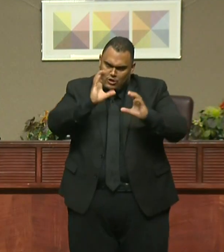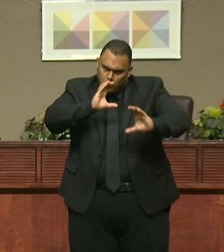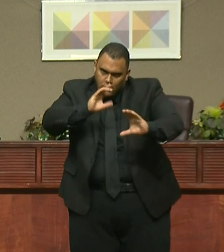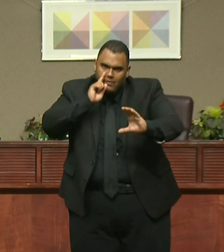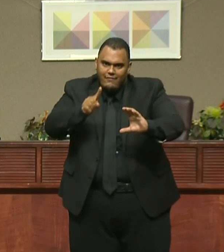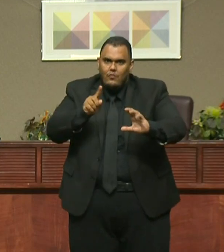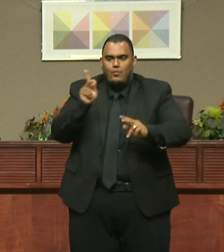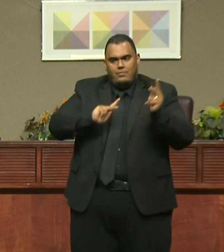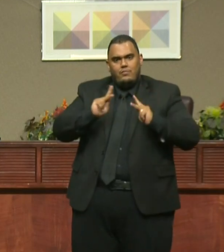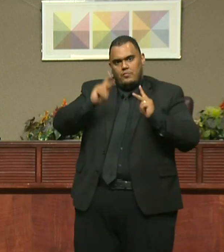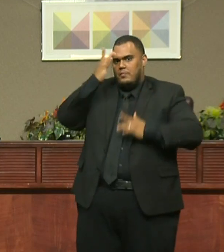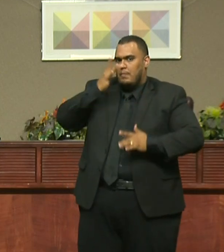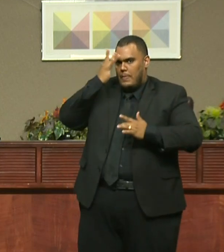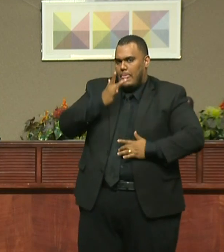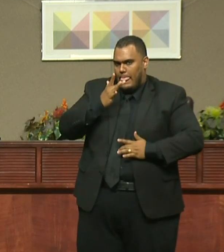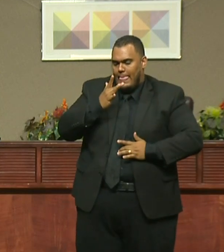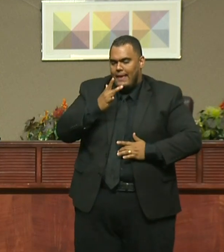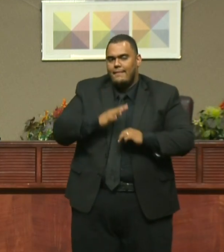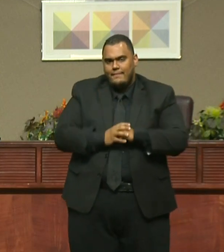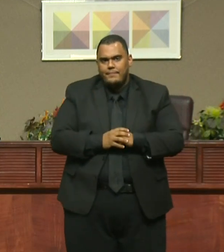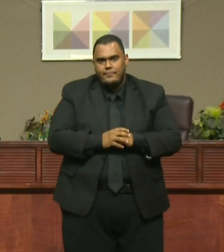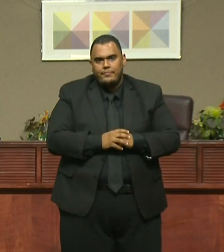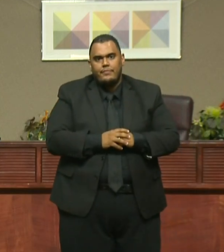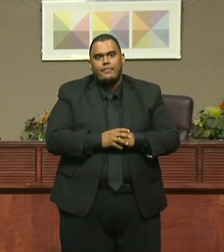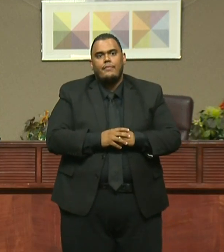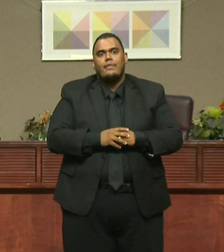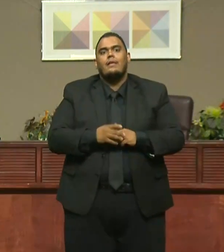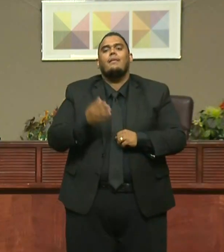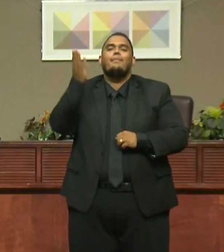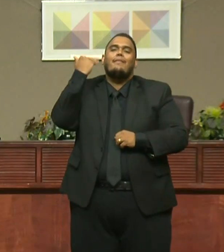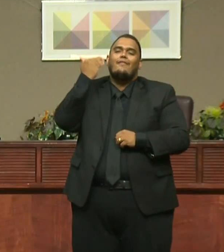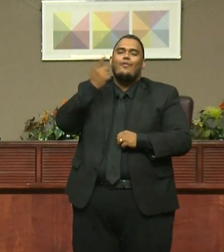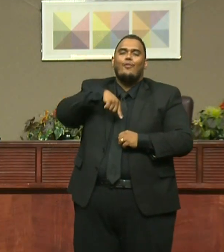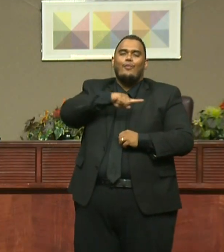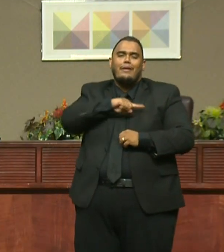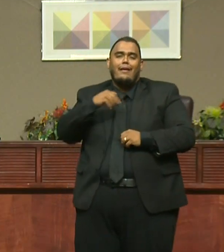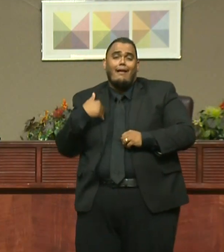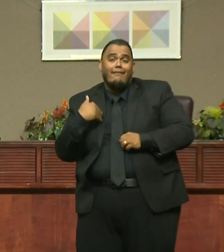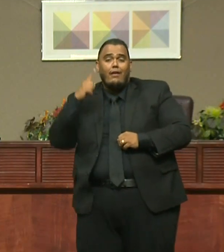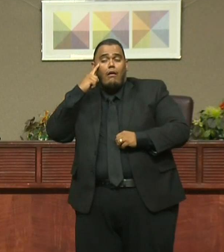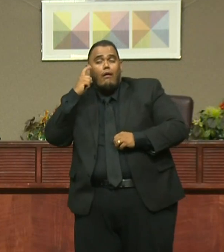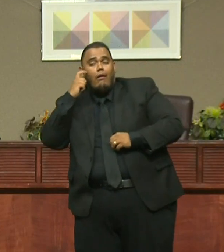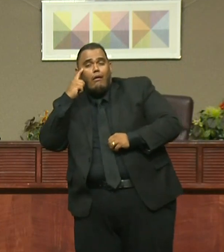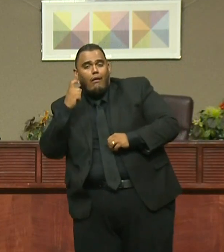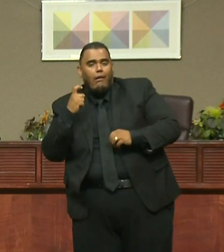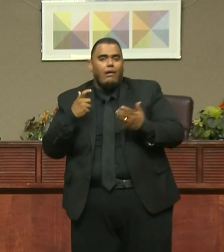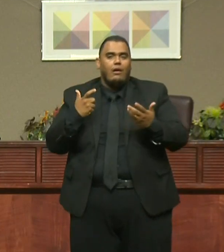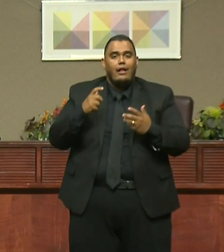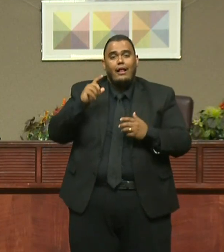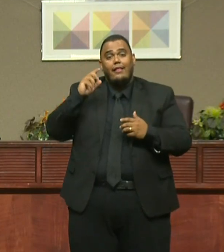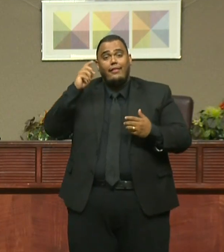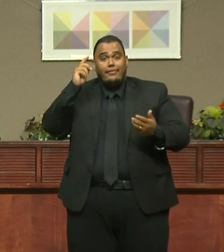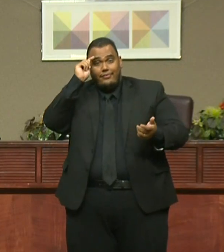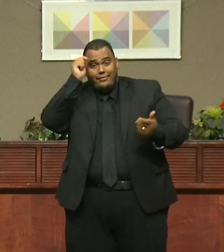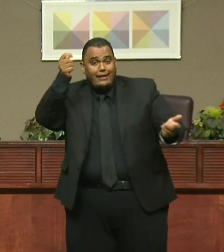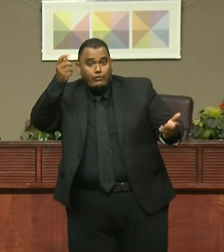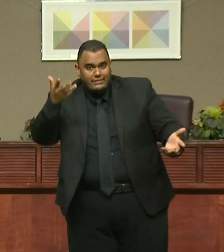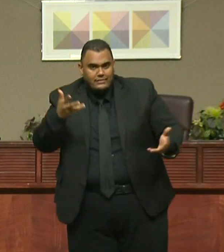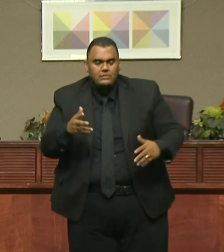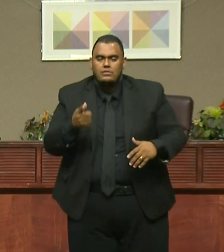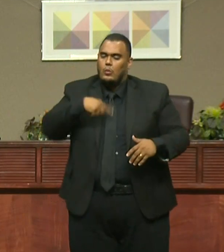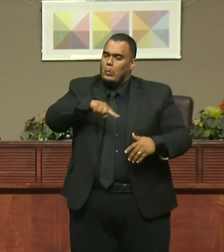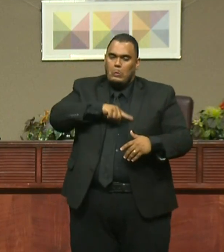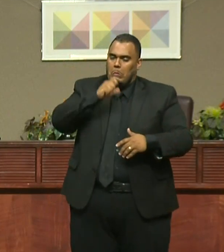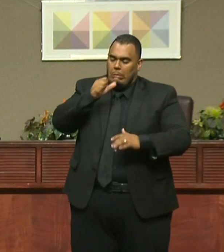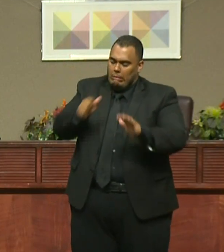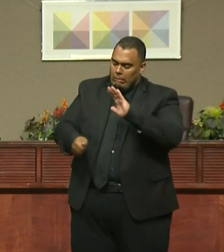suggestions in the past by conspiracy theorists, we are not hiding any numbers. We are providing all the information that